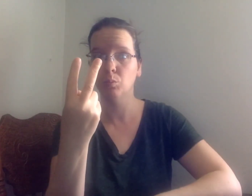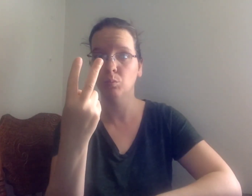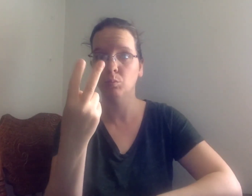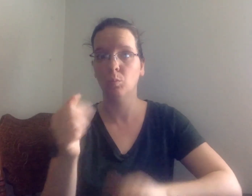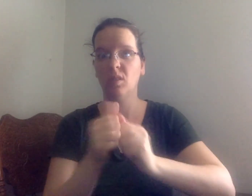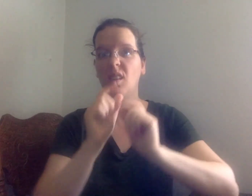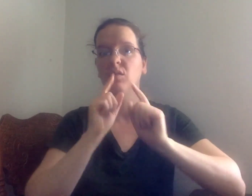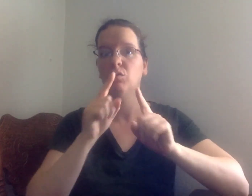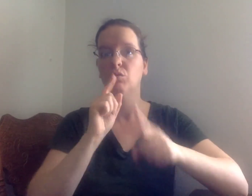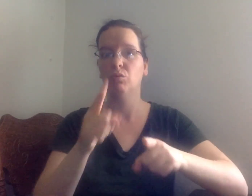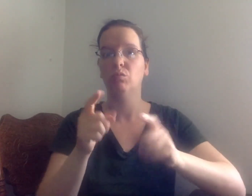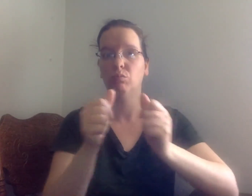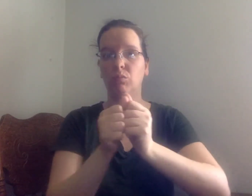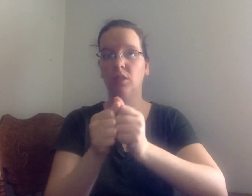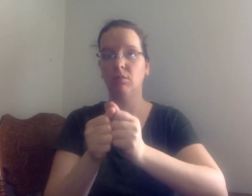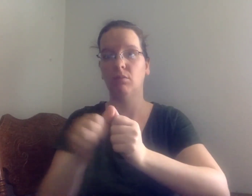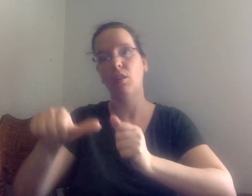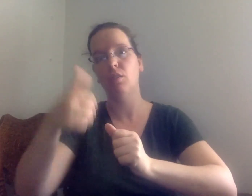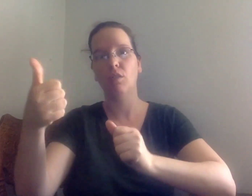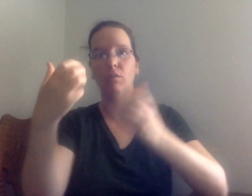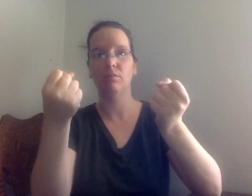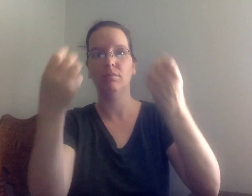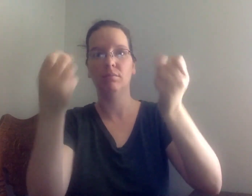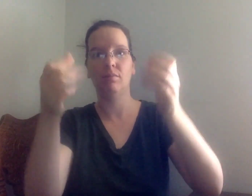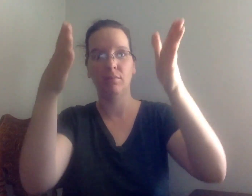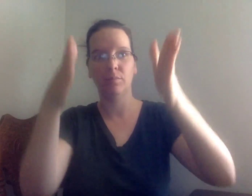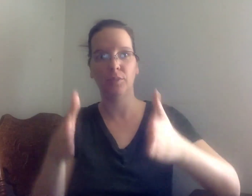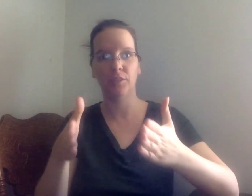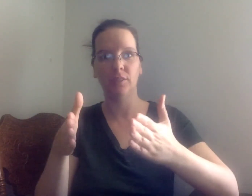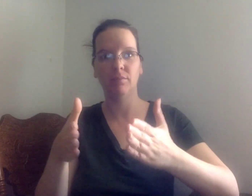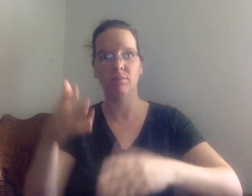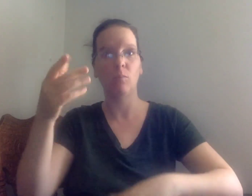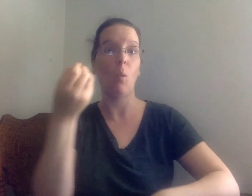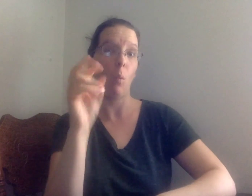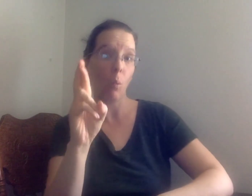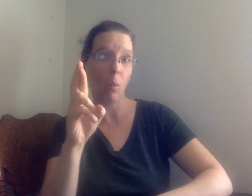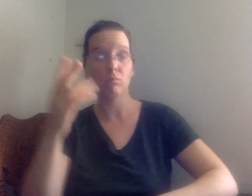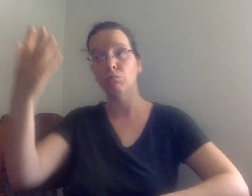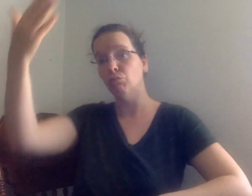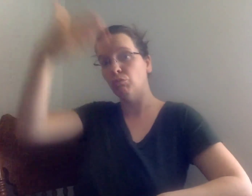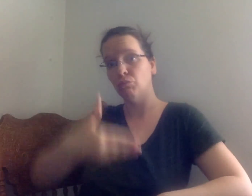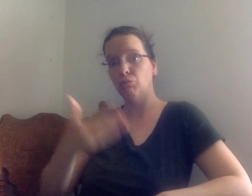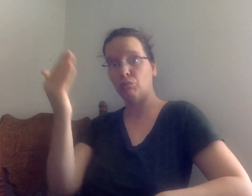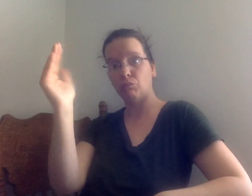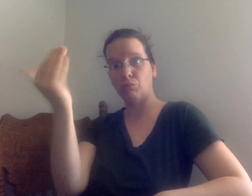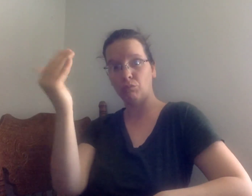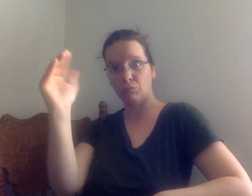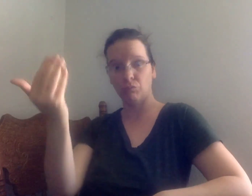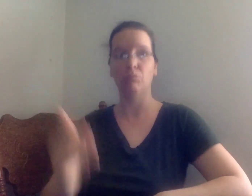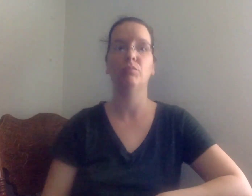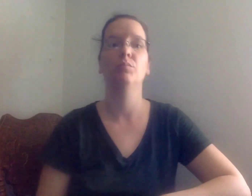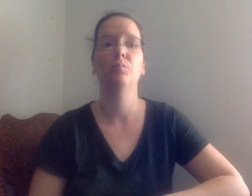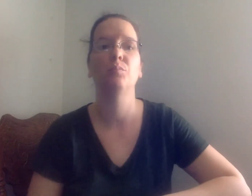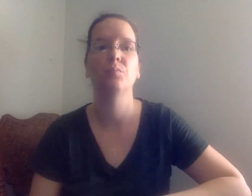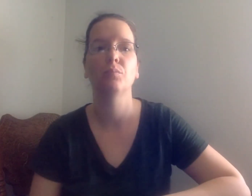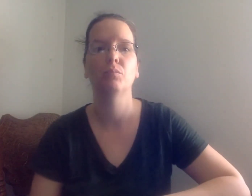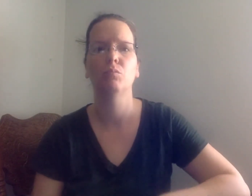Practice conversation number 2 with answers with another signer or in front of the mirror.